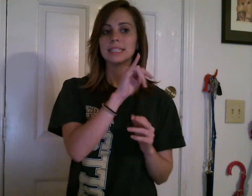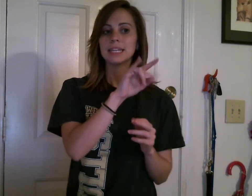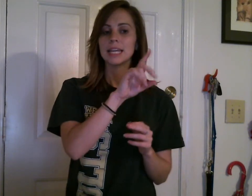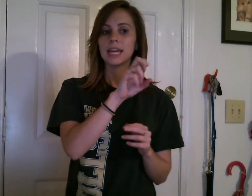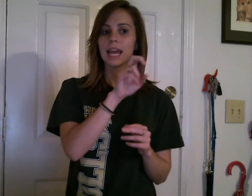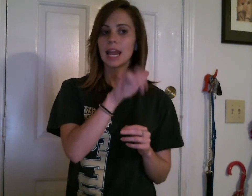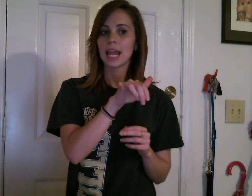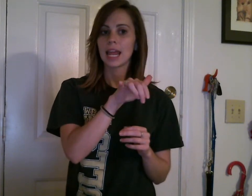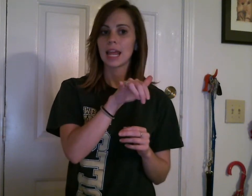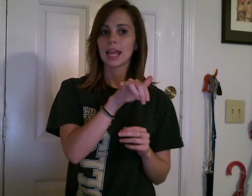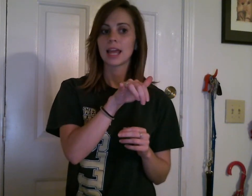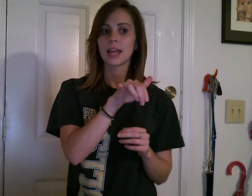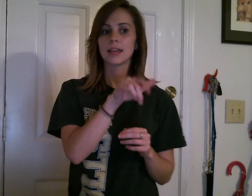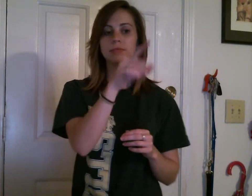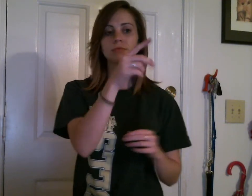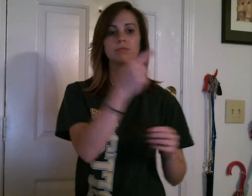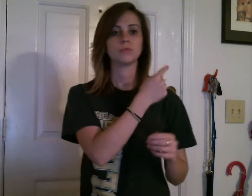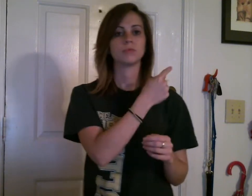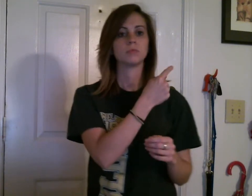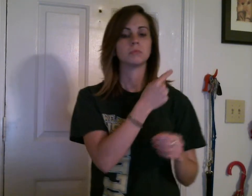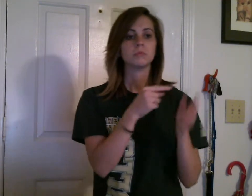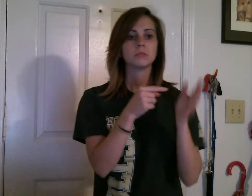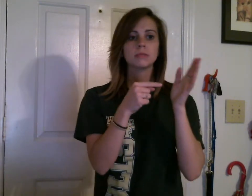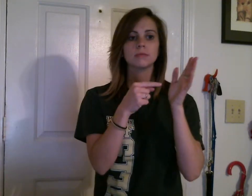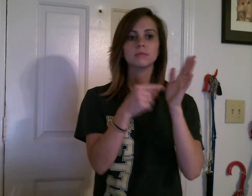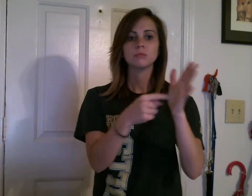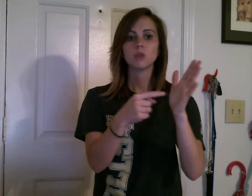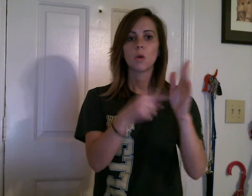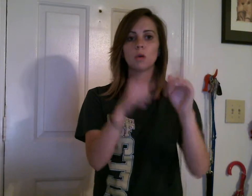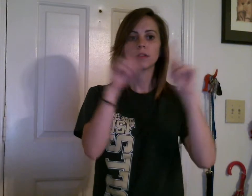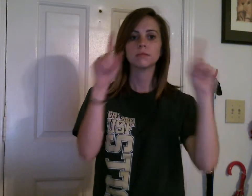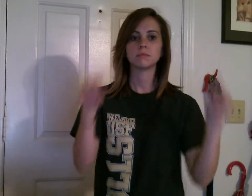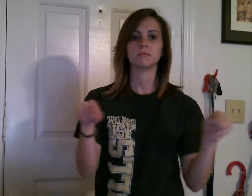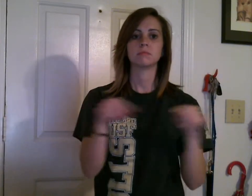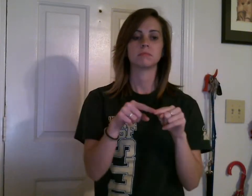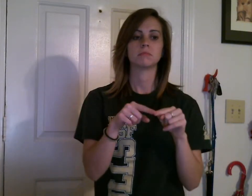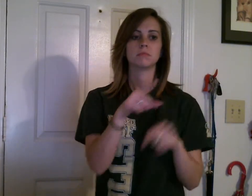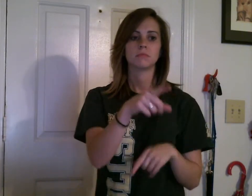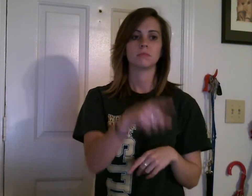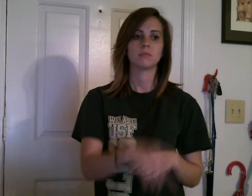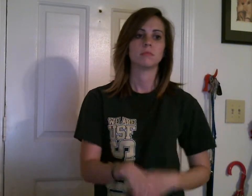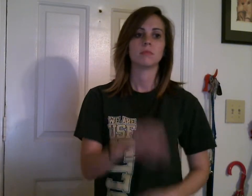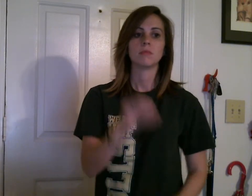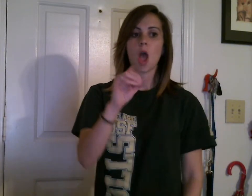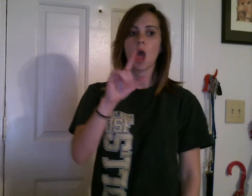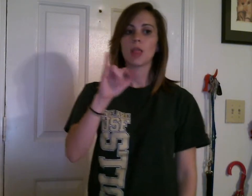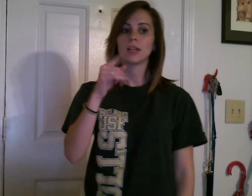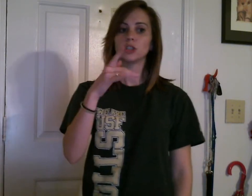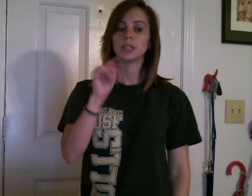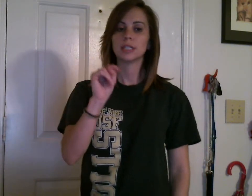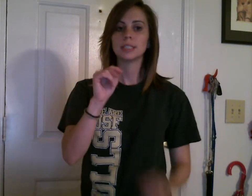like ologist, an ologist is somebody who specializes in. So if I said this person was